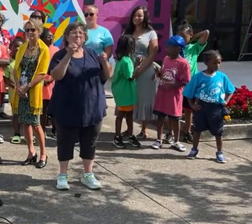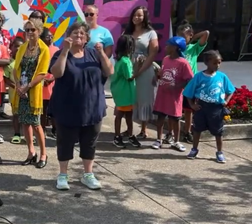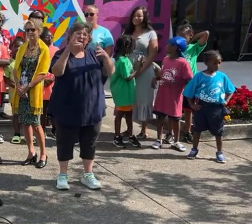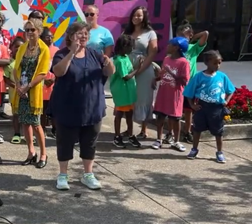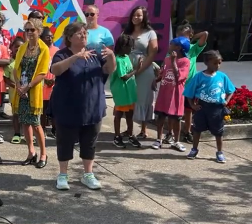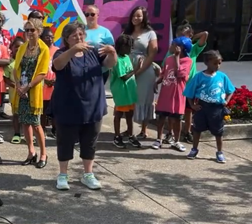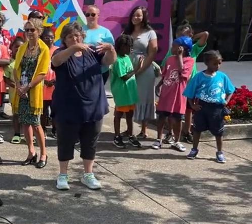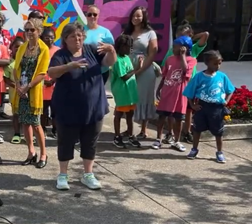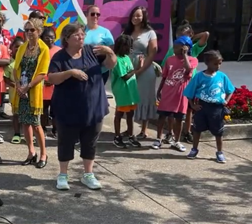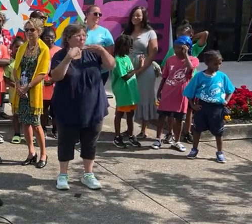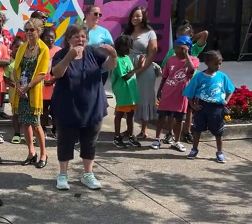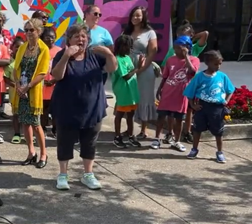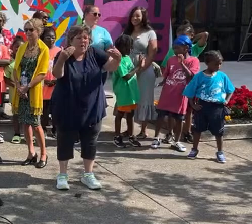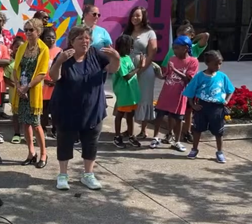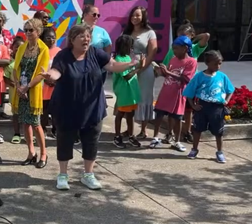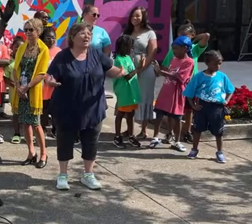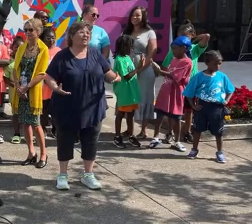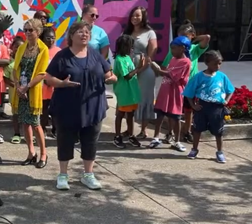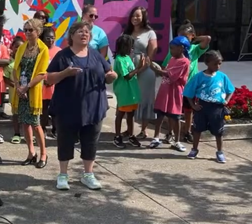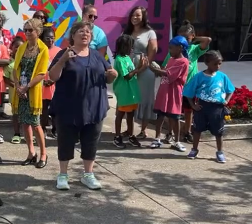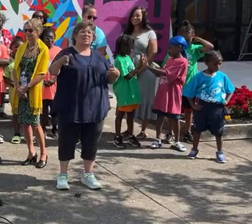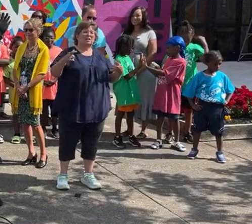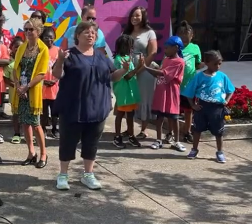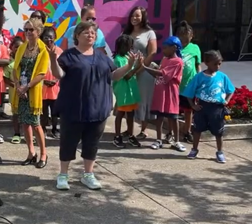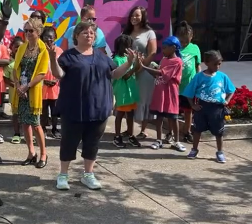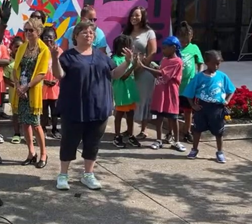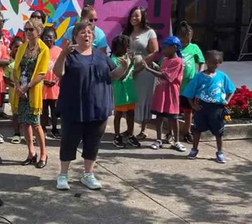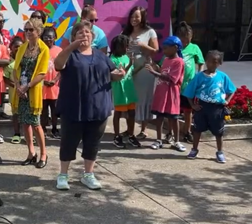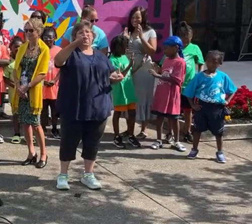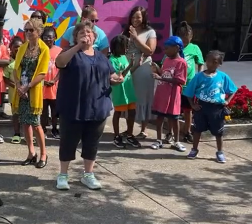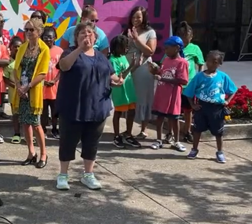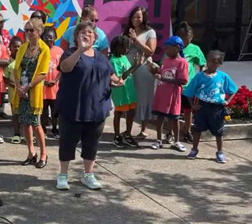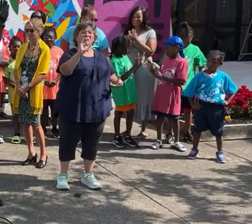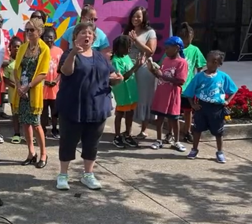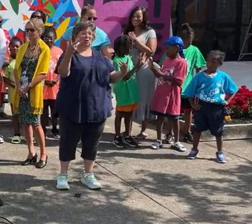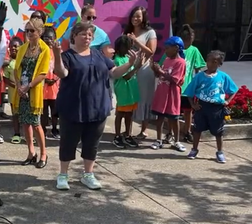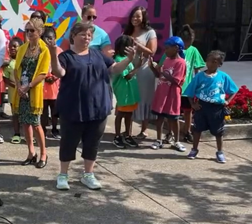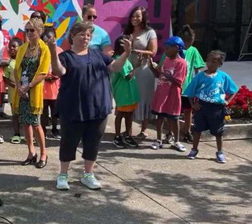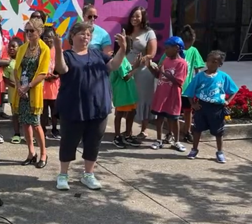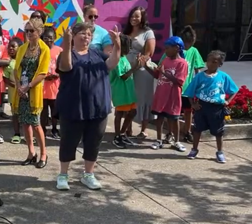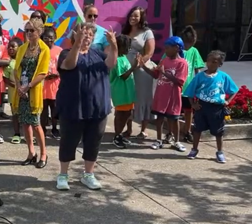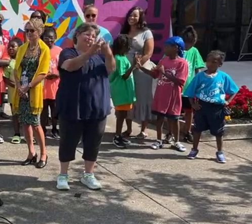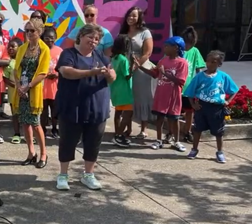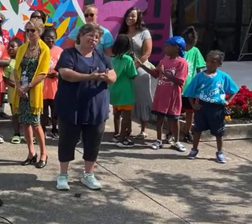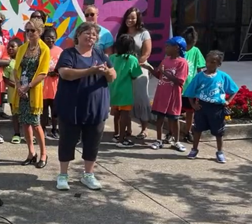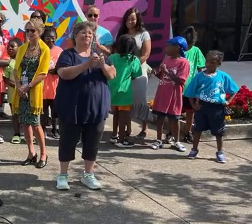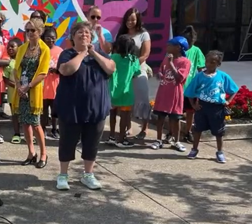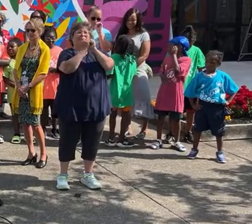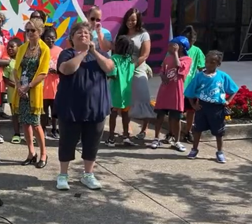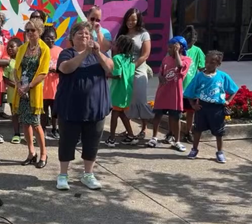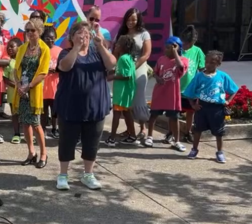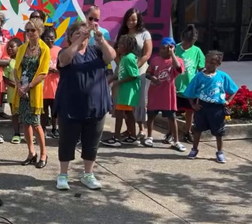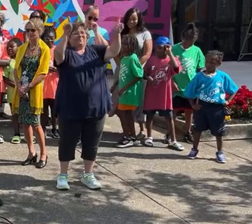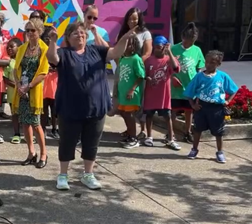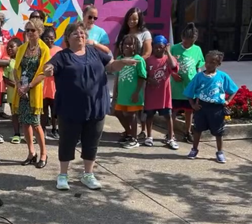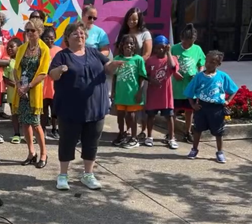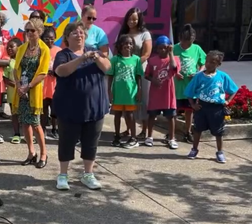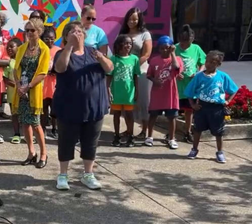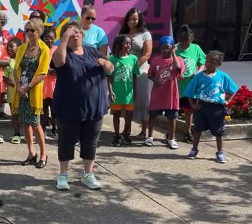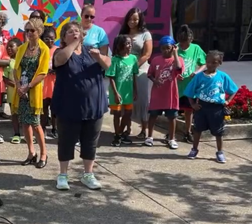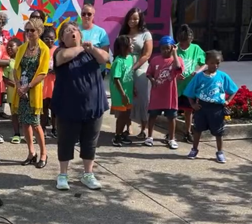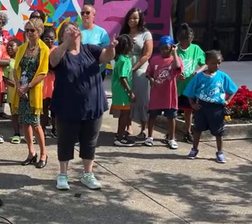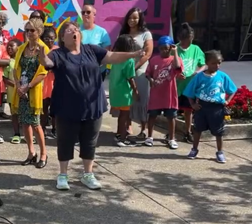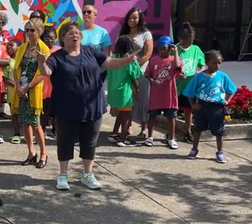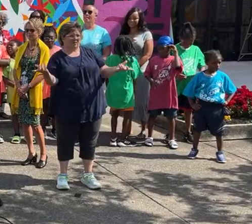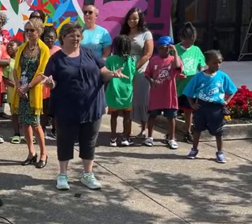many people to thank. This is a potluck. This is a potluck of a mural here, all right? So it's for